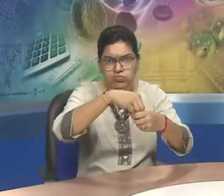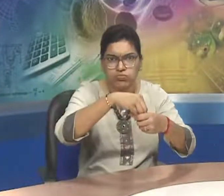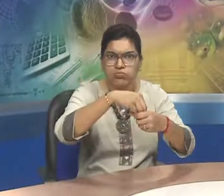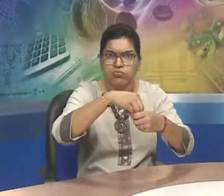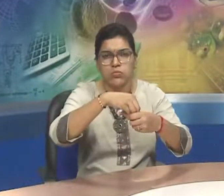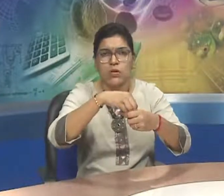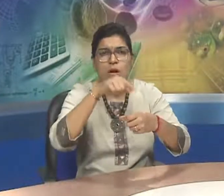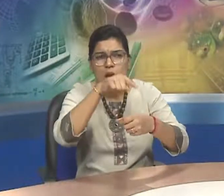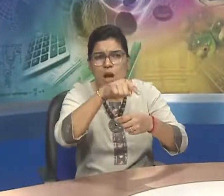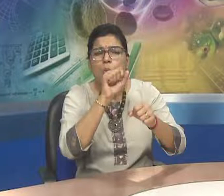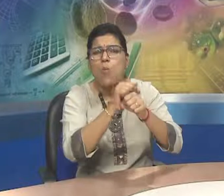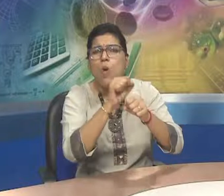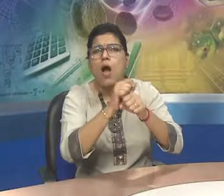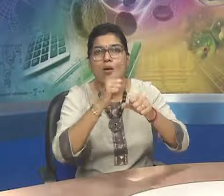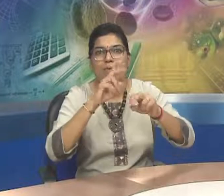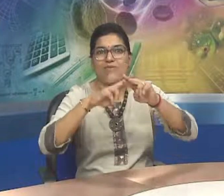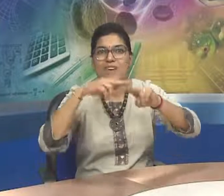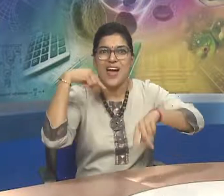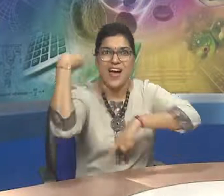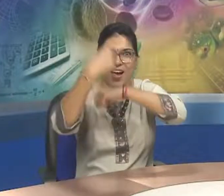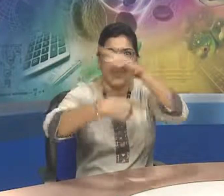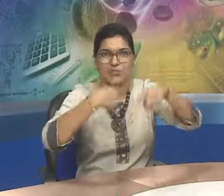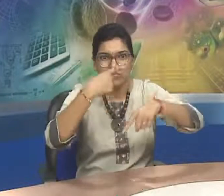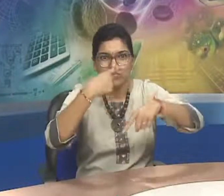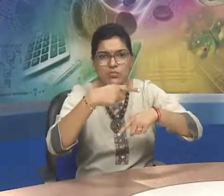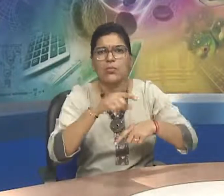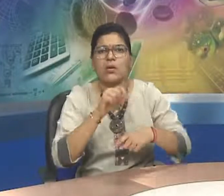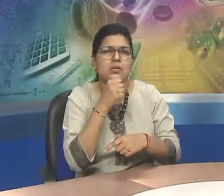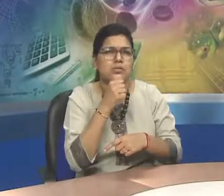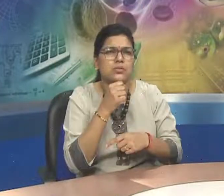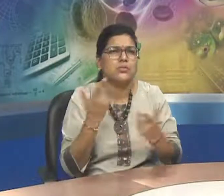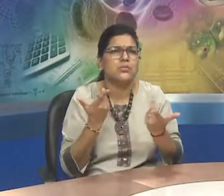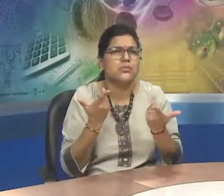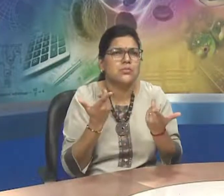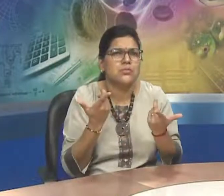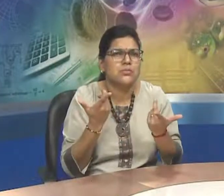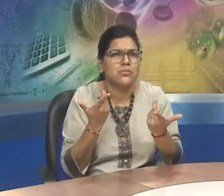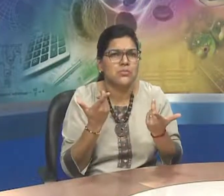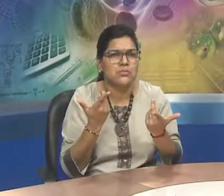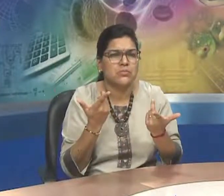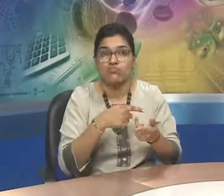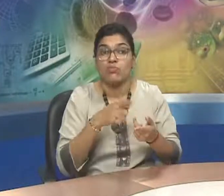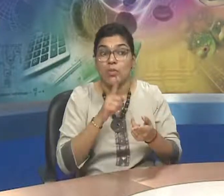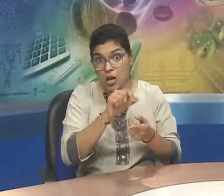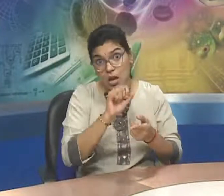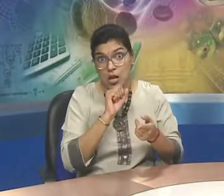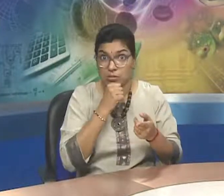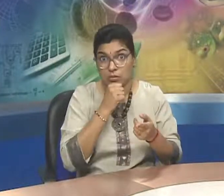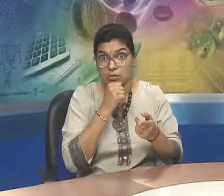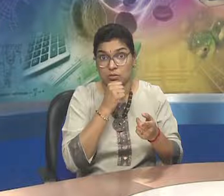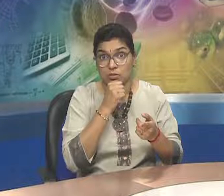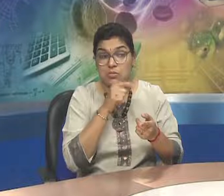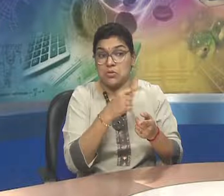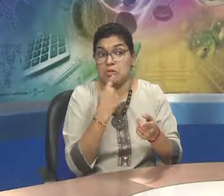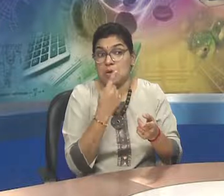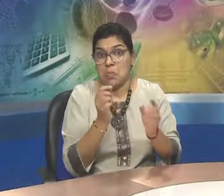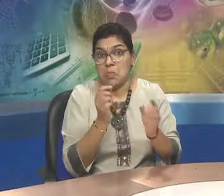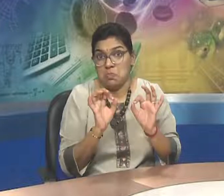the employment of children in factories below the age